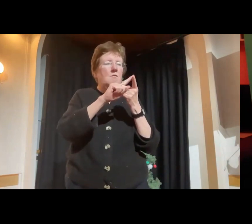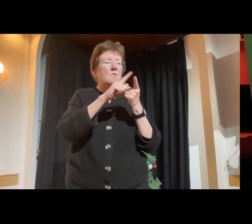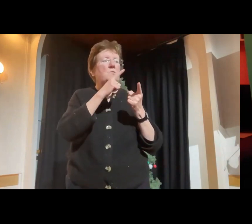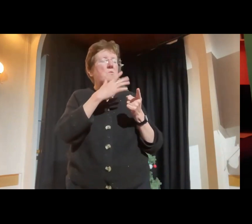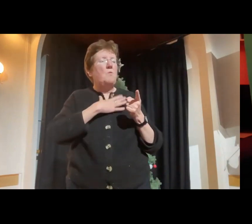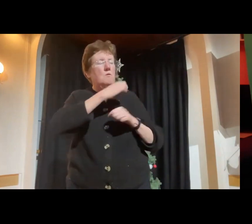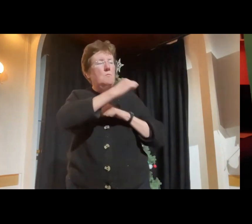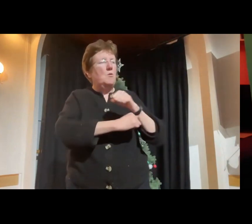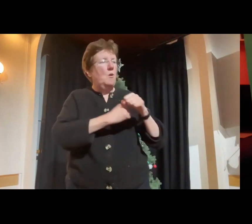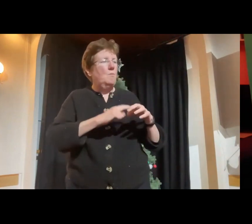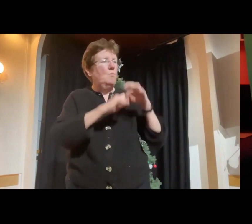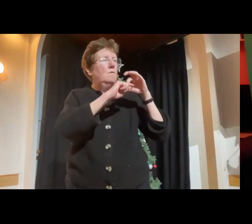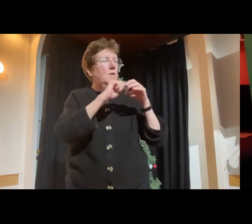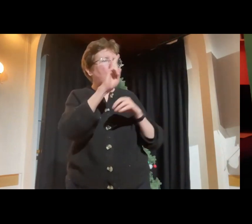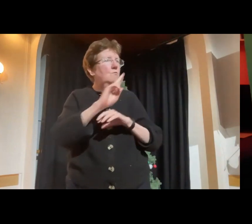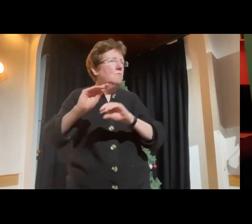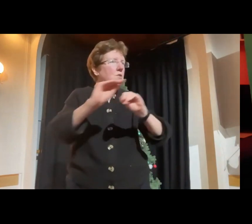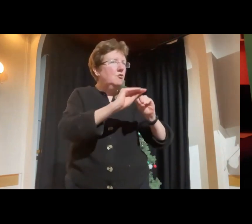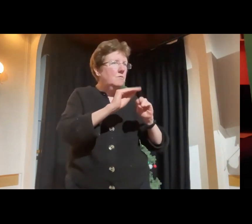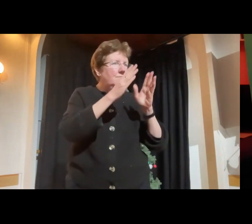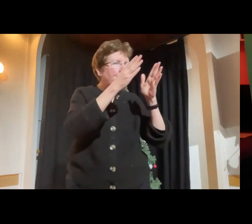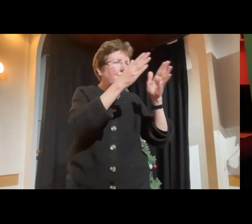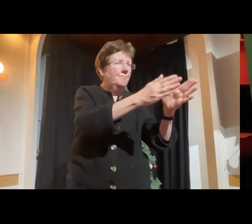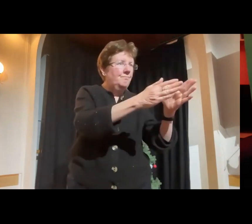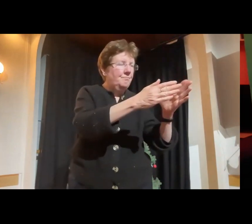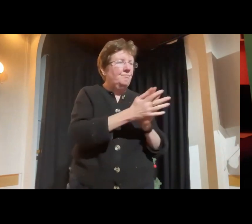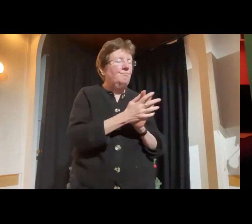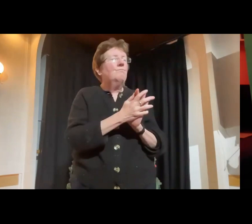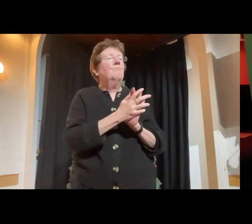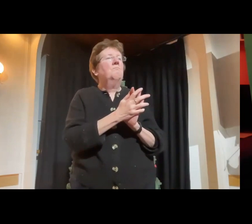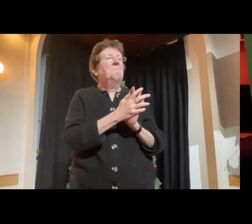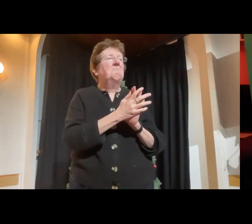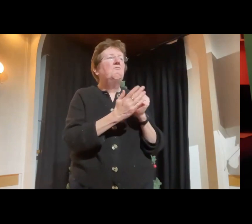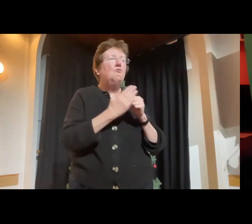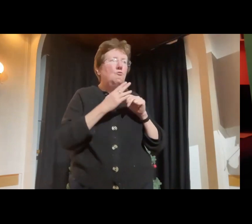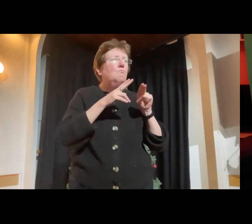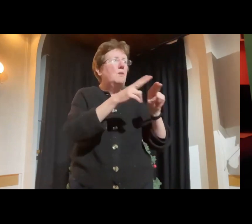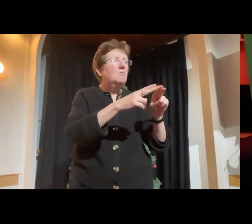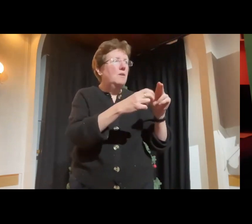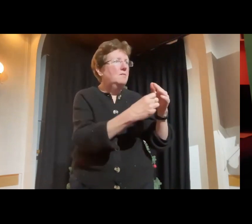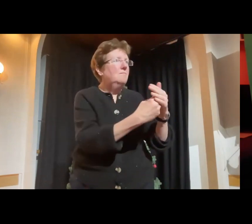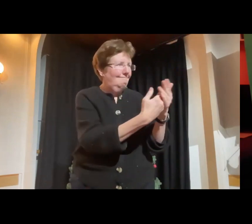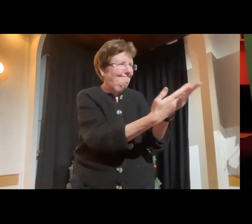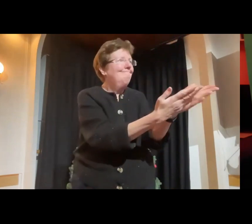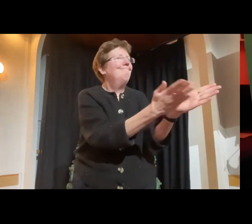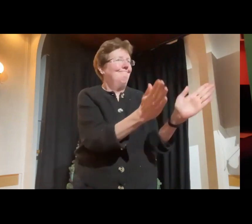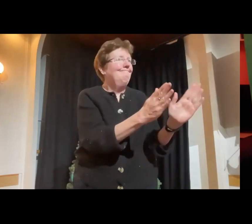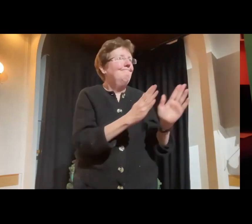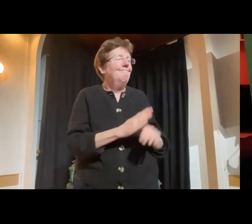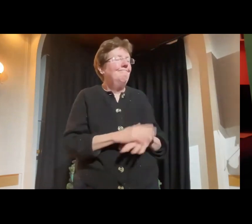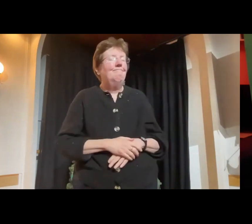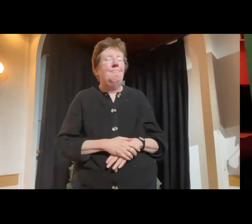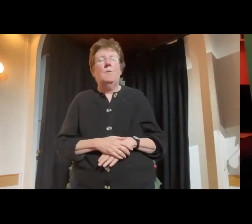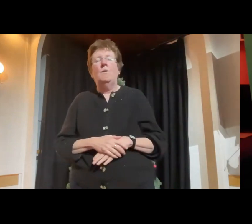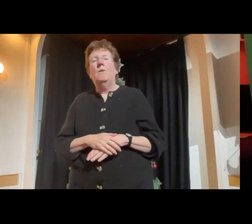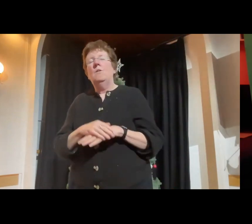So I think there's two issues related to that. People who want to become qualified school teachers, there is a pathway that is